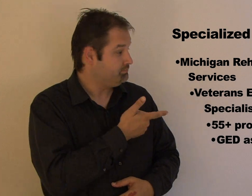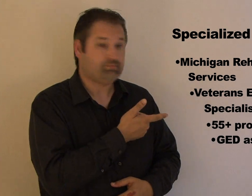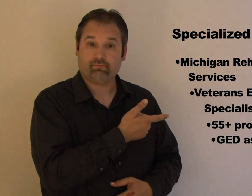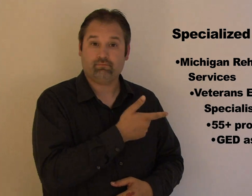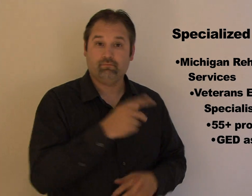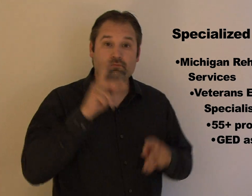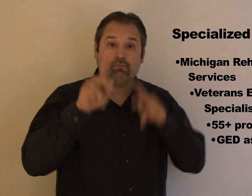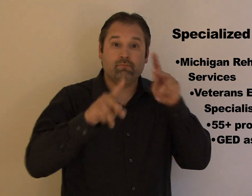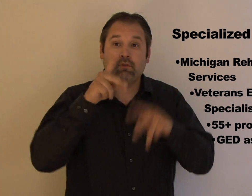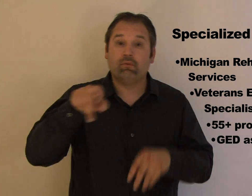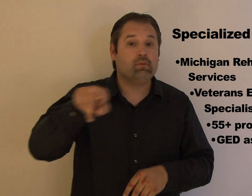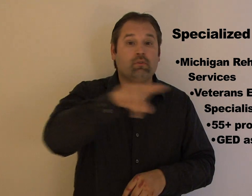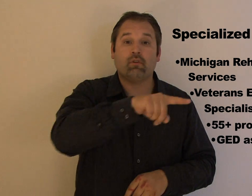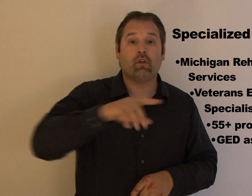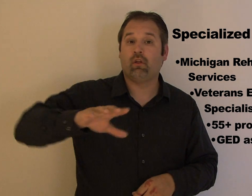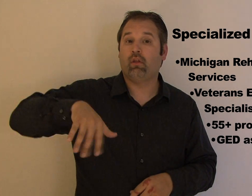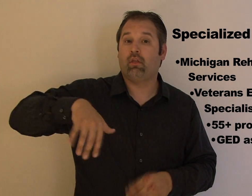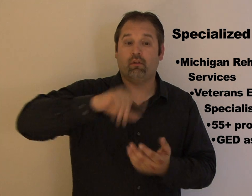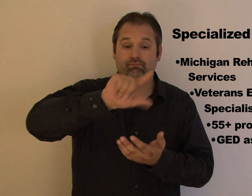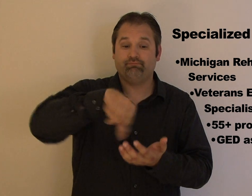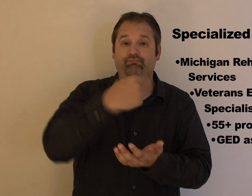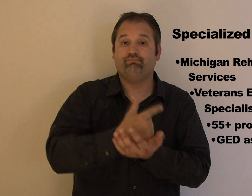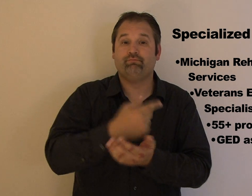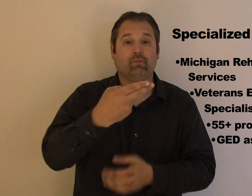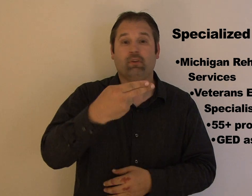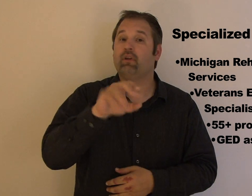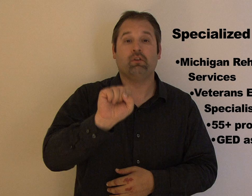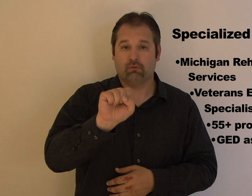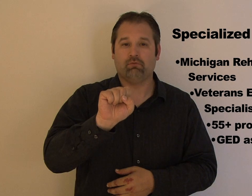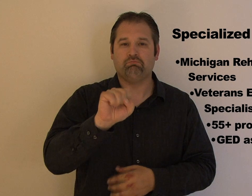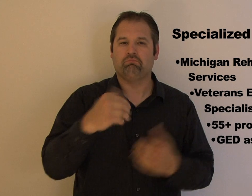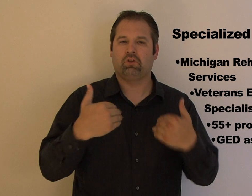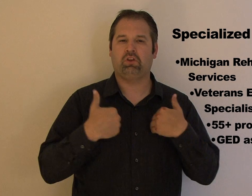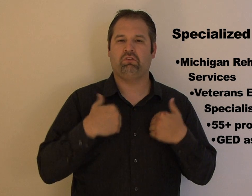For those who have yet to graduate from high school, GED assistance is available.